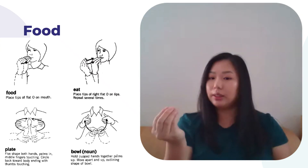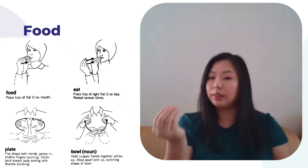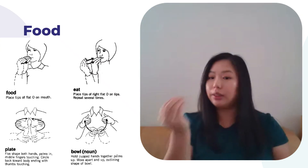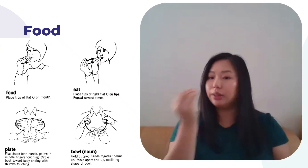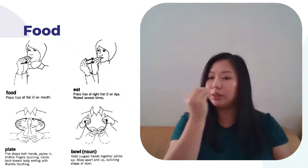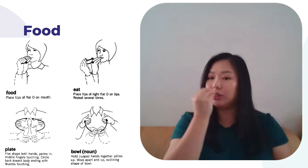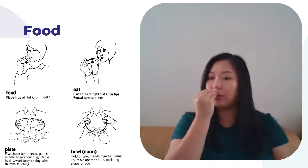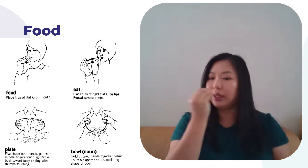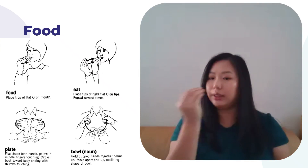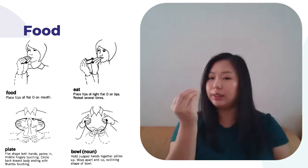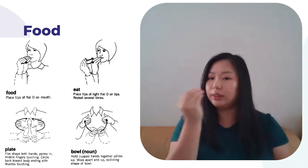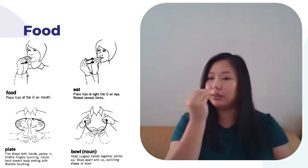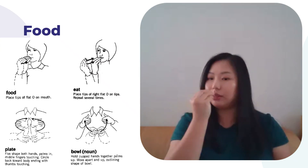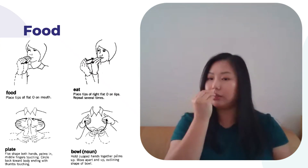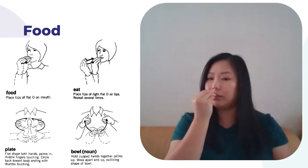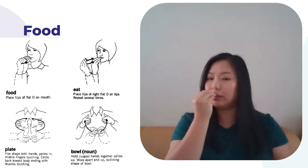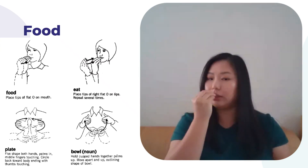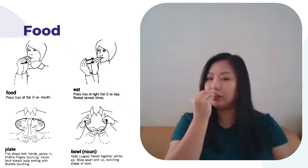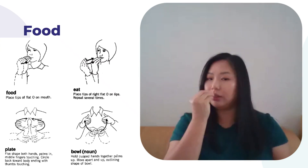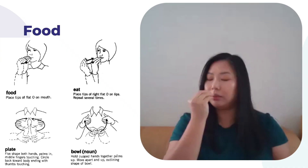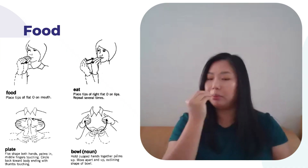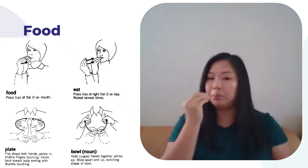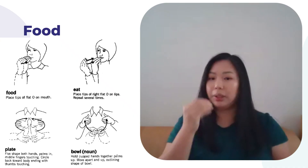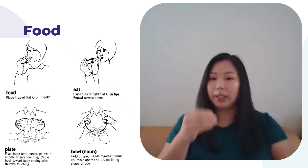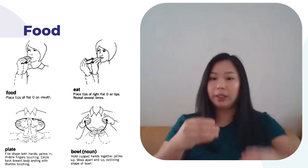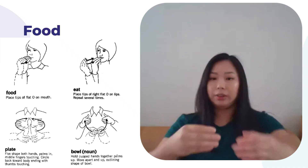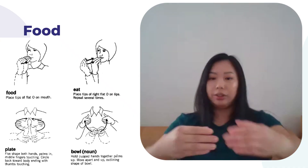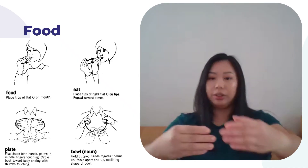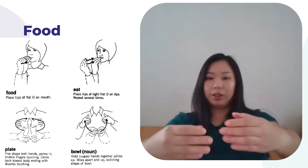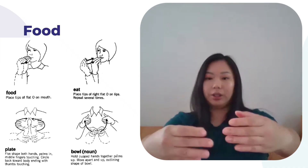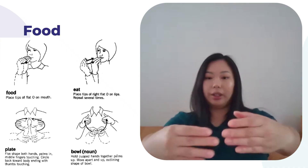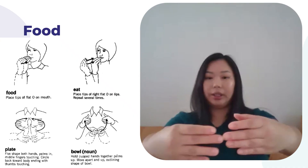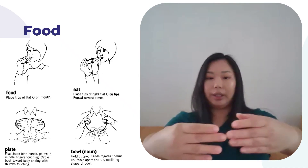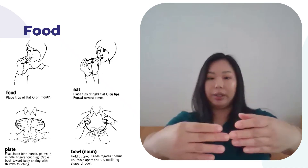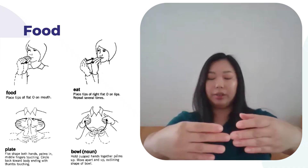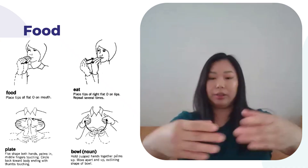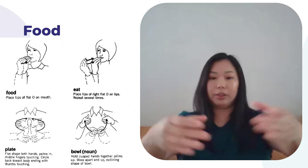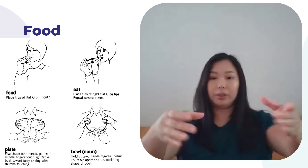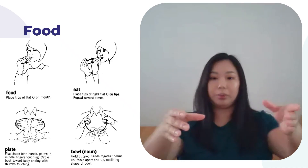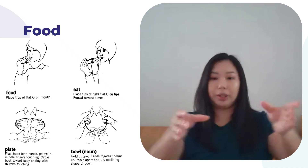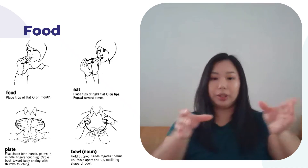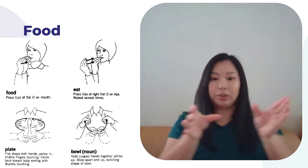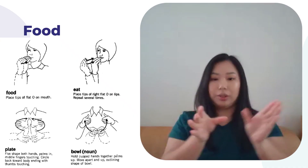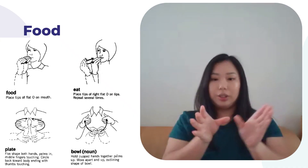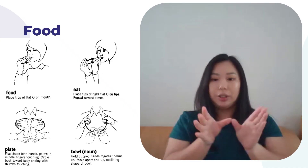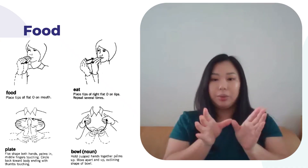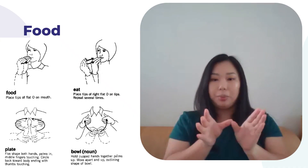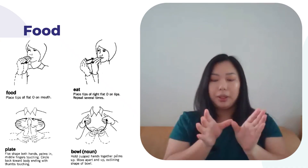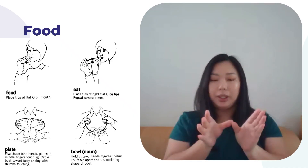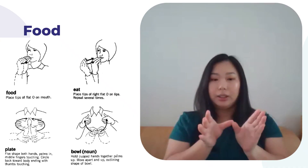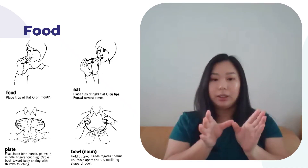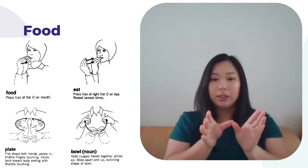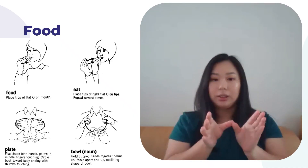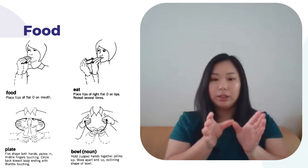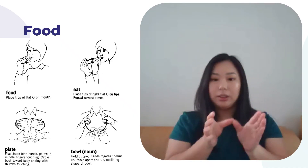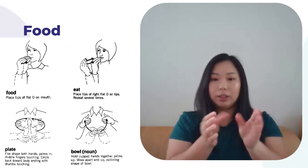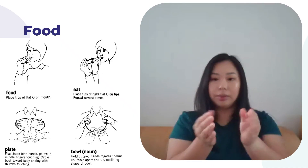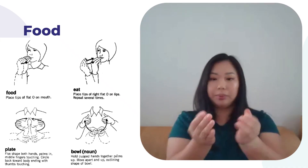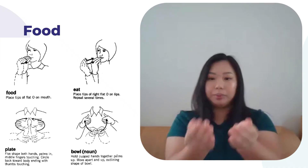Eat, twice. Plate, you start out and bring towards you,